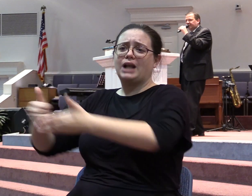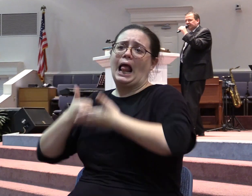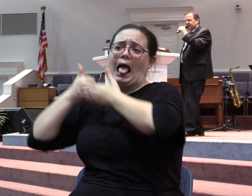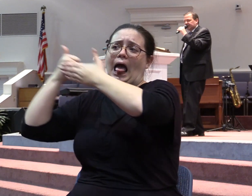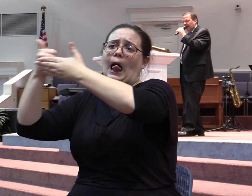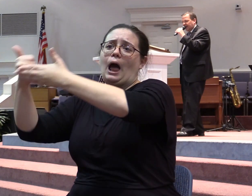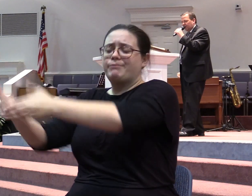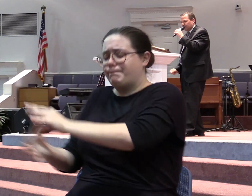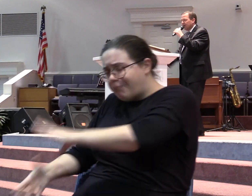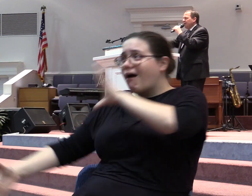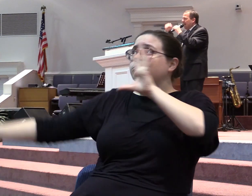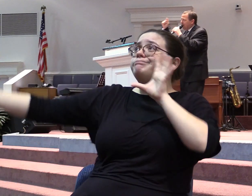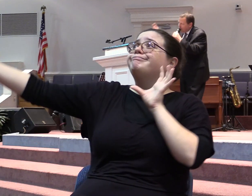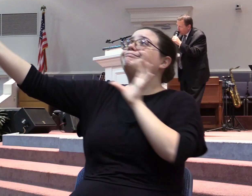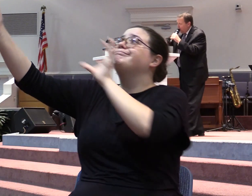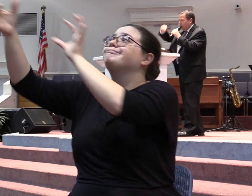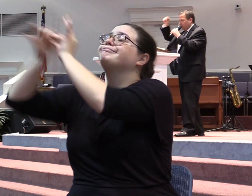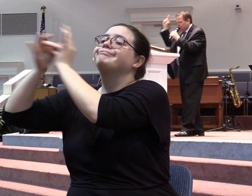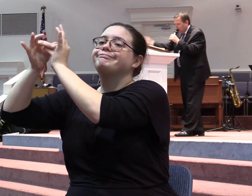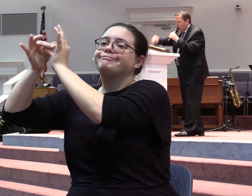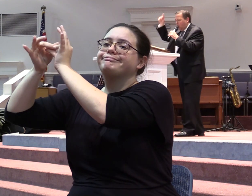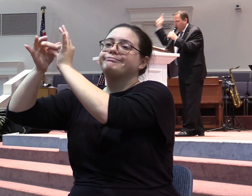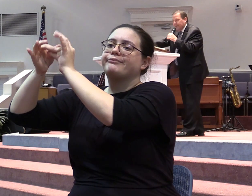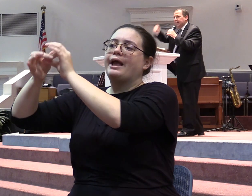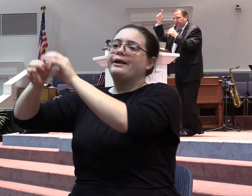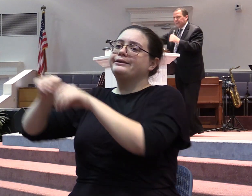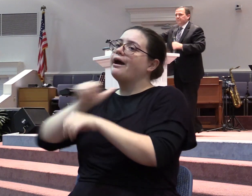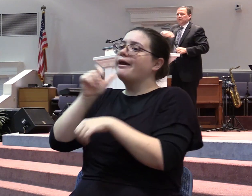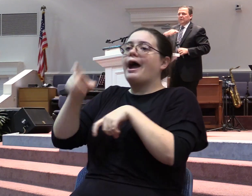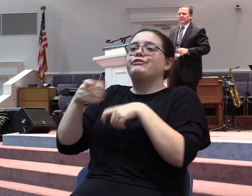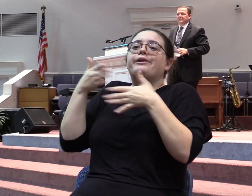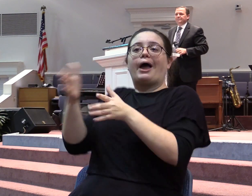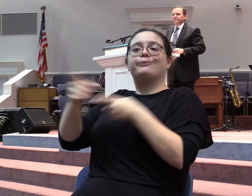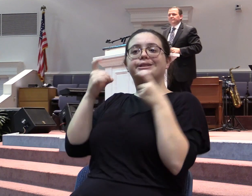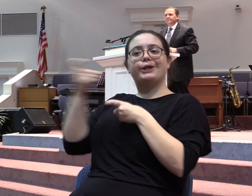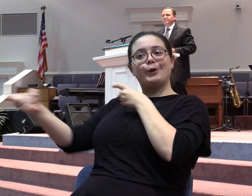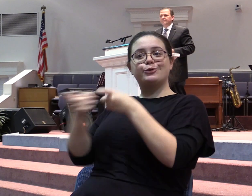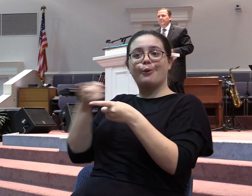the vicious cycle that controls so many.